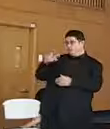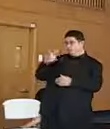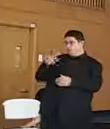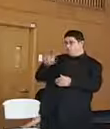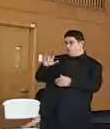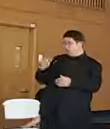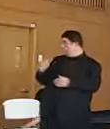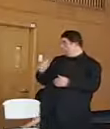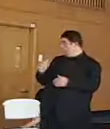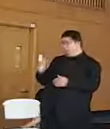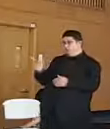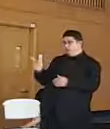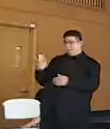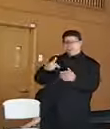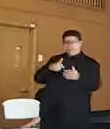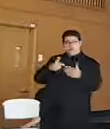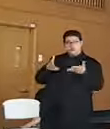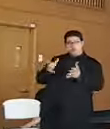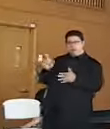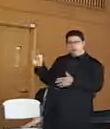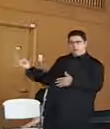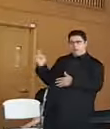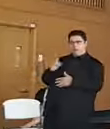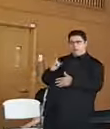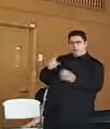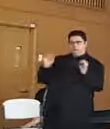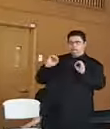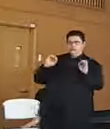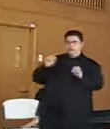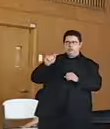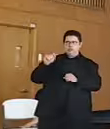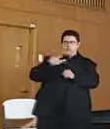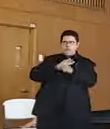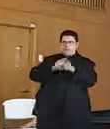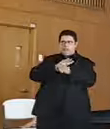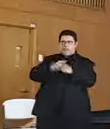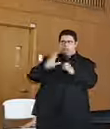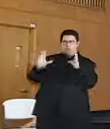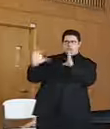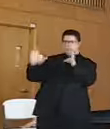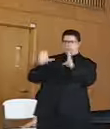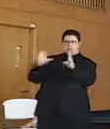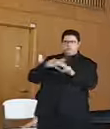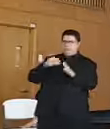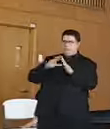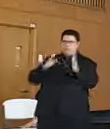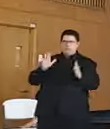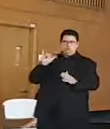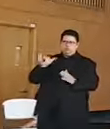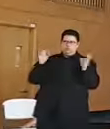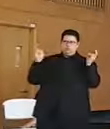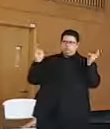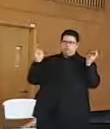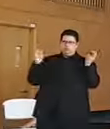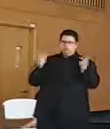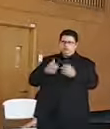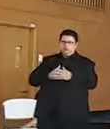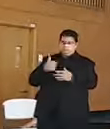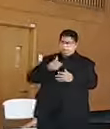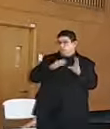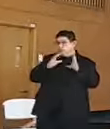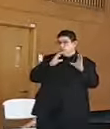answer that too, but nobody in St. Louis County is in communication with the White House on that issue. We communicate on a regular basis